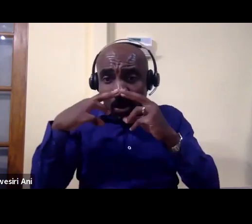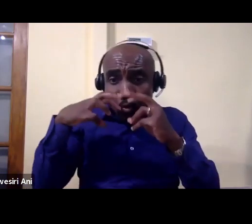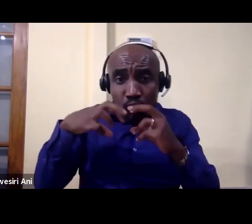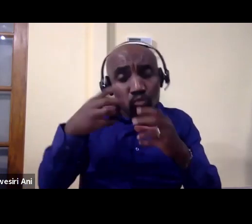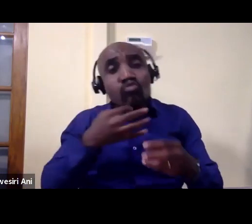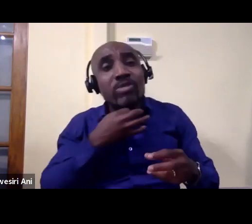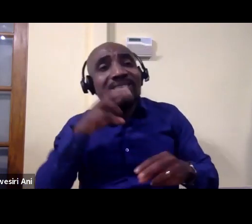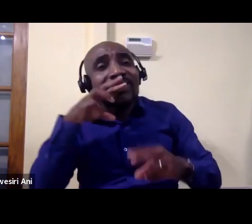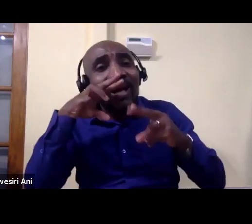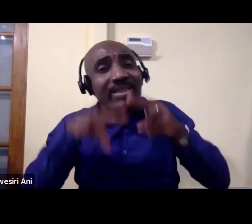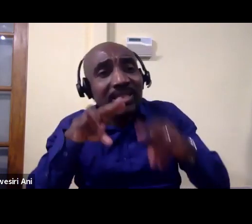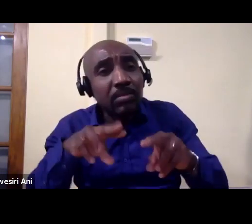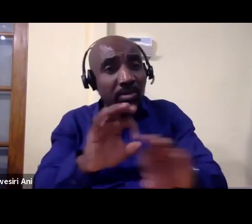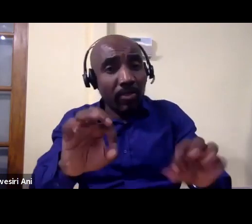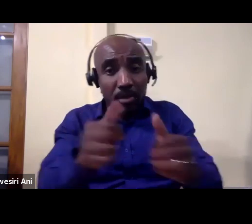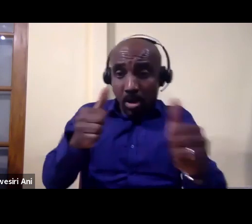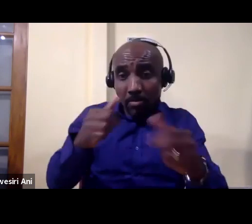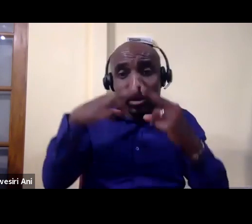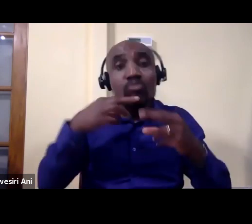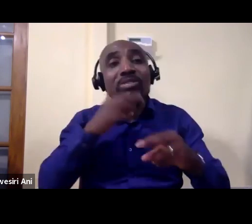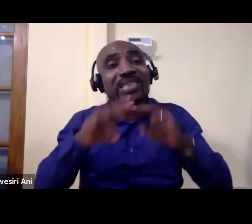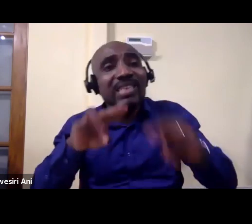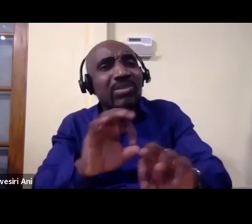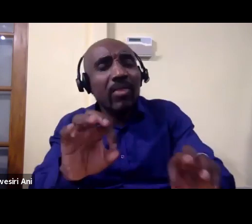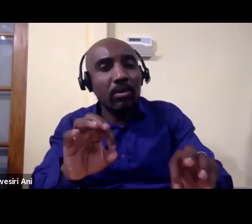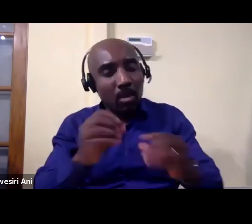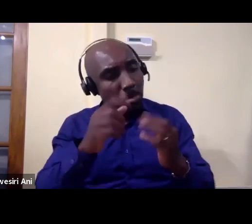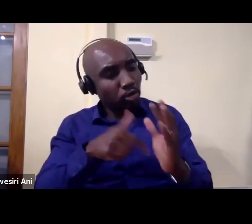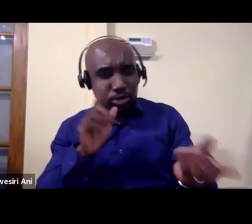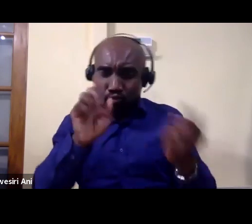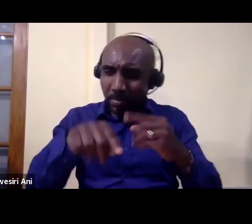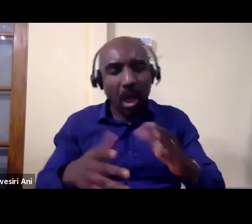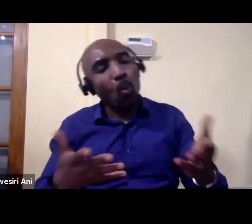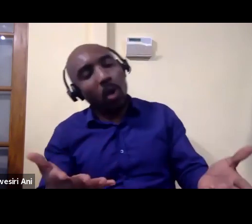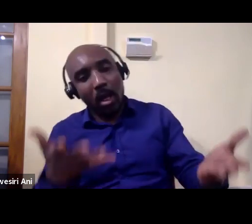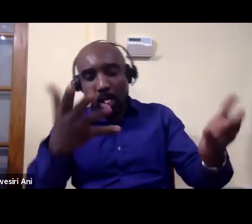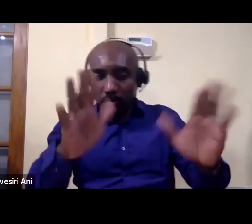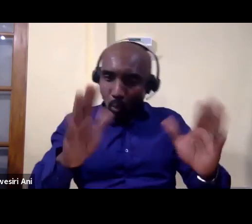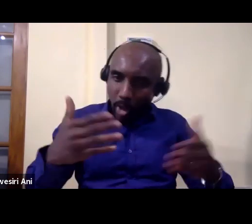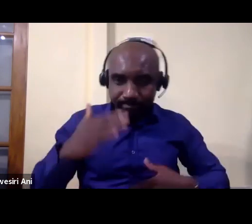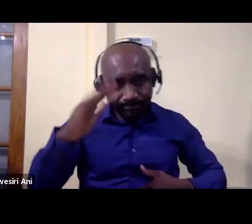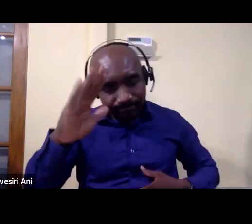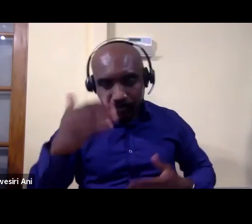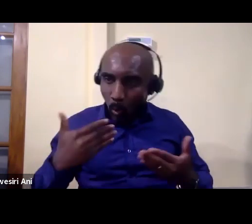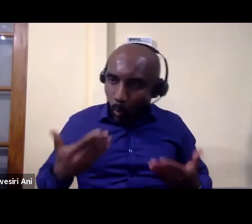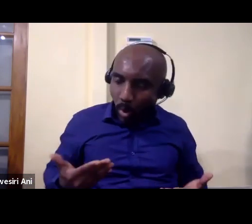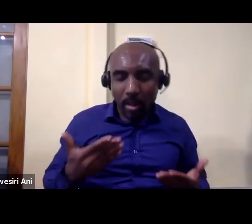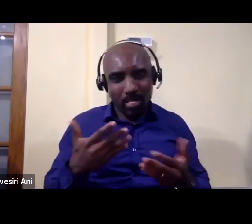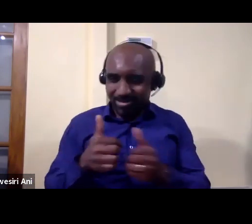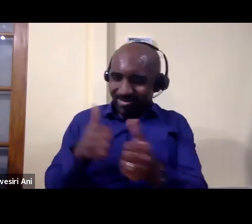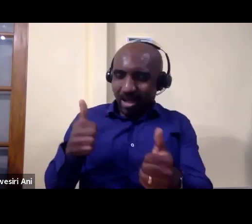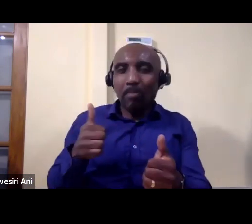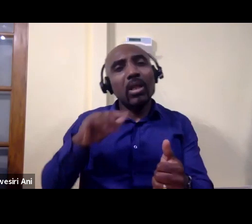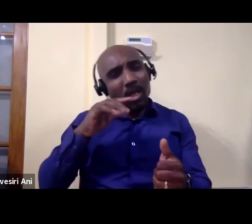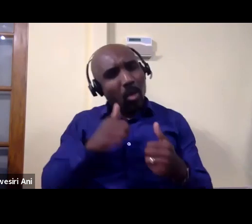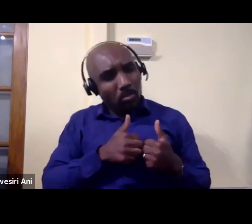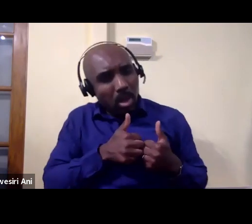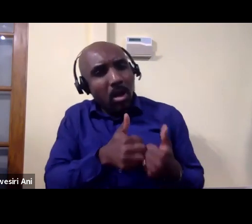risk assessments? His attitude was, well, I'm sure, you know, employers will be kind to